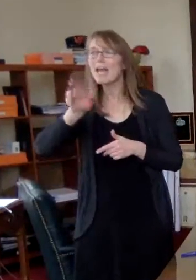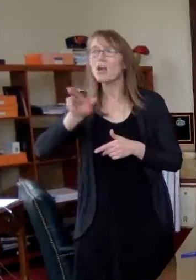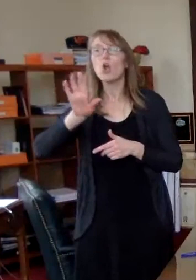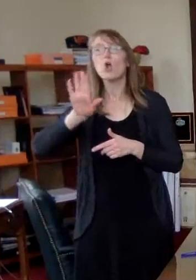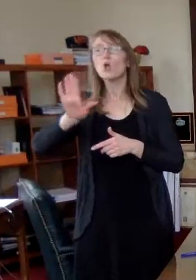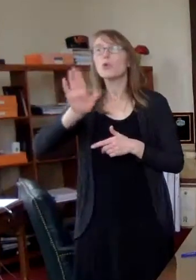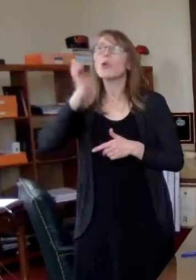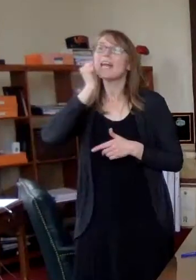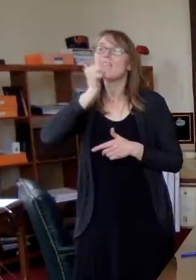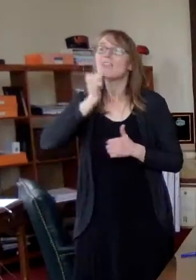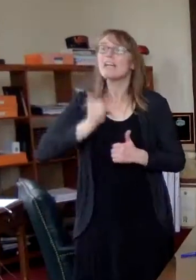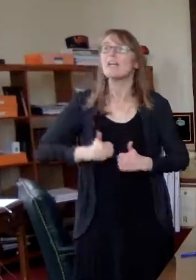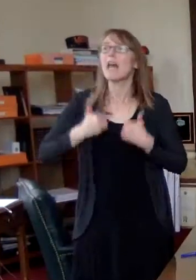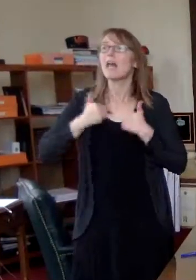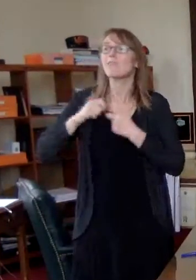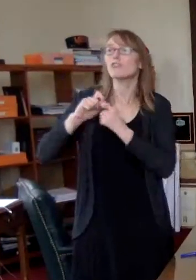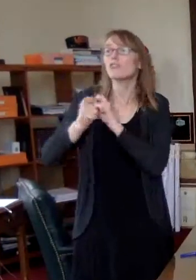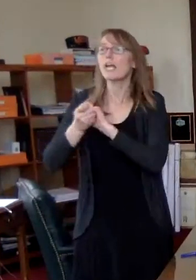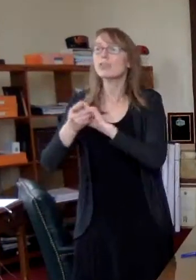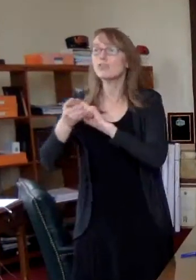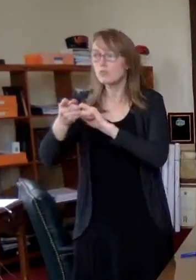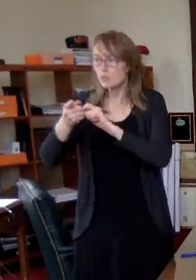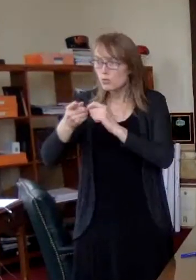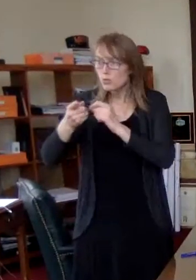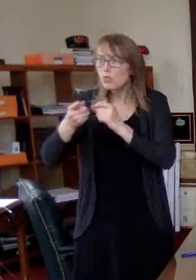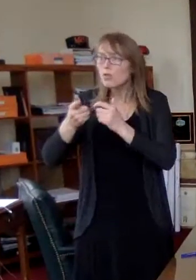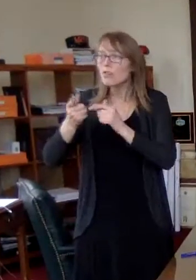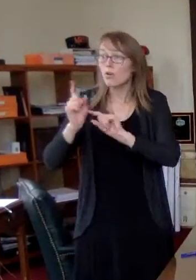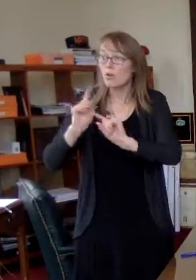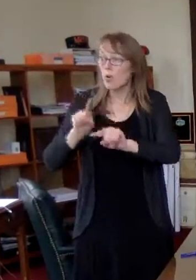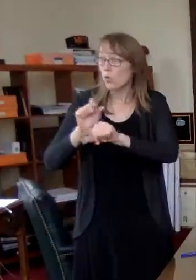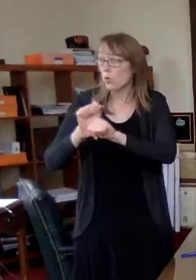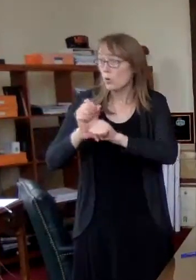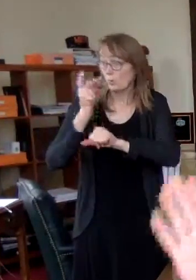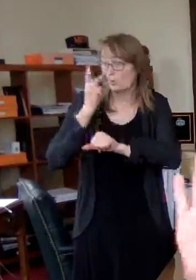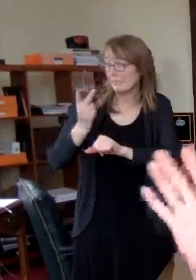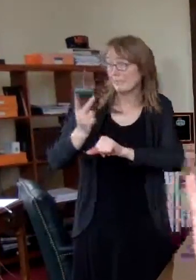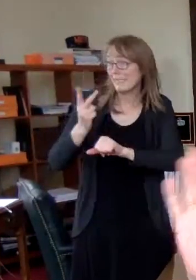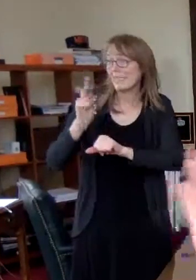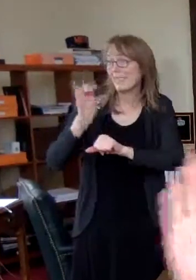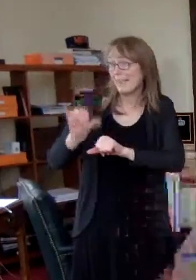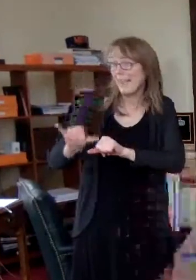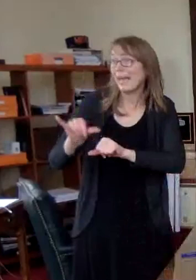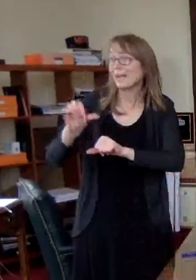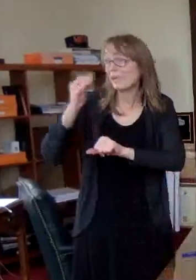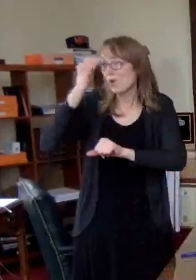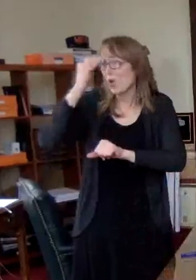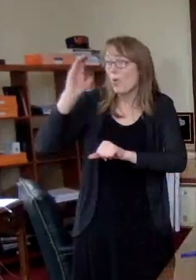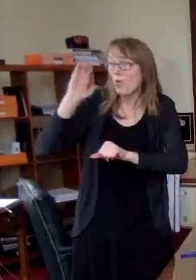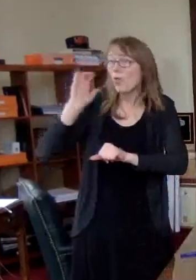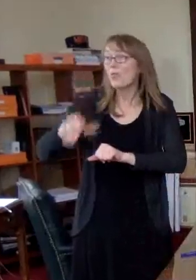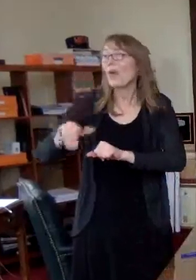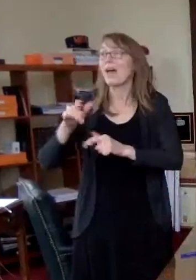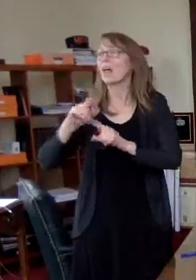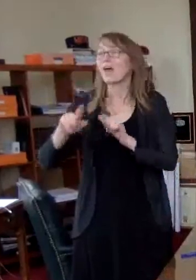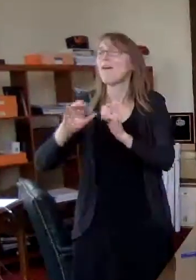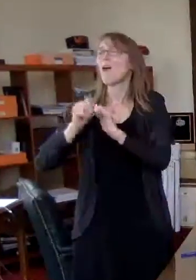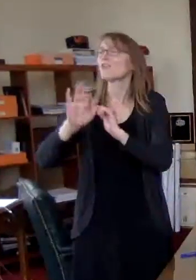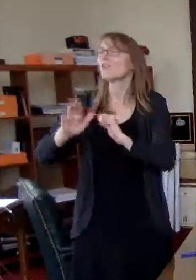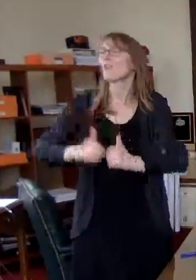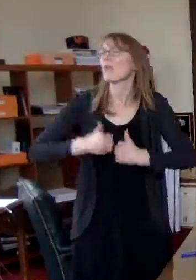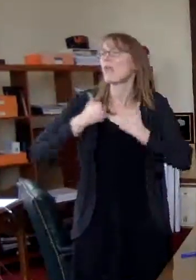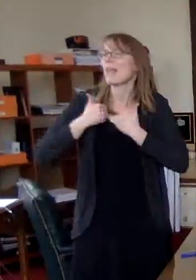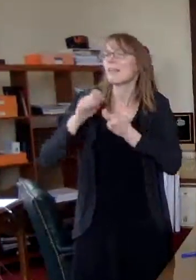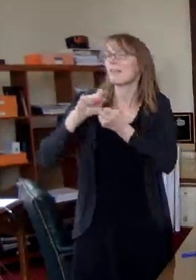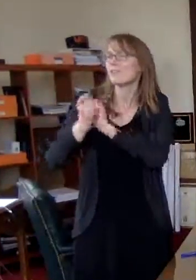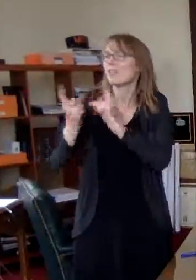you continue to go to work, which we all appreciate, but how has your life changed during this health emergency? Hi, Dennis. Dennis is a